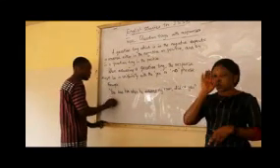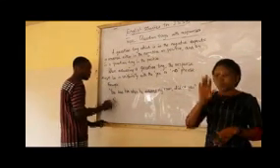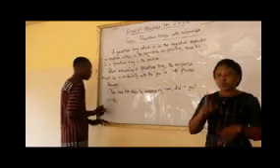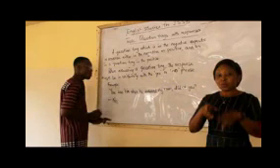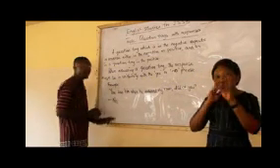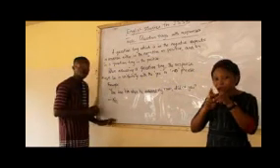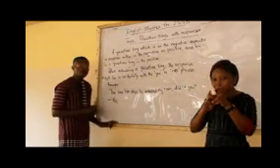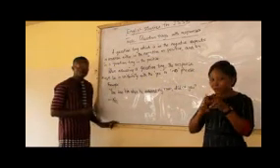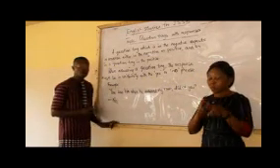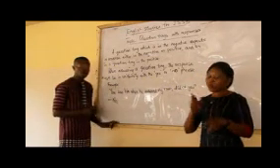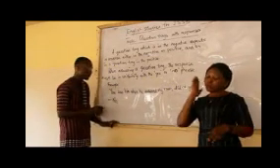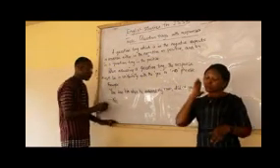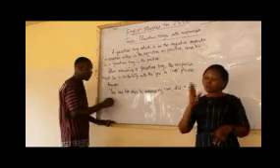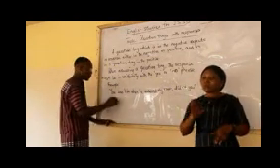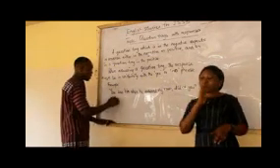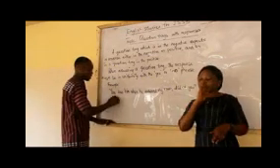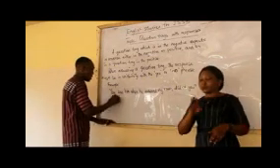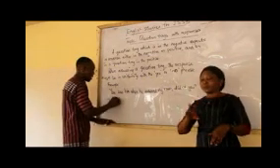no, comma,